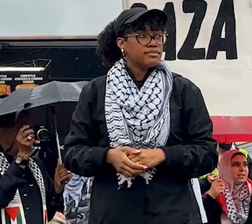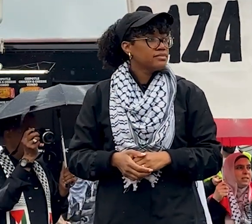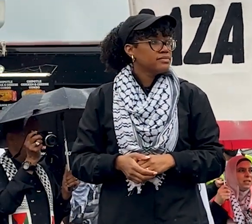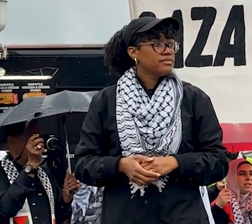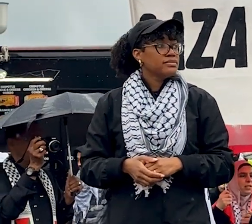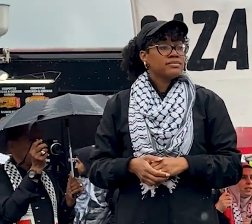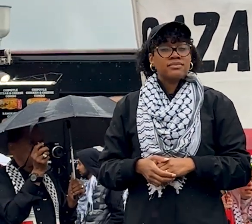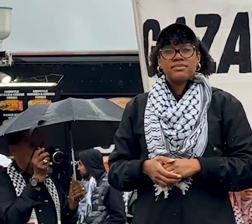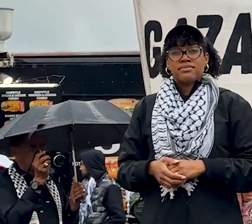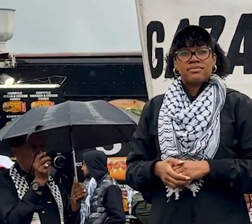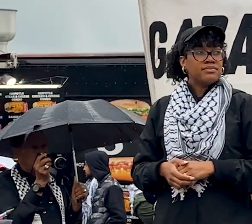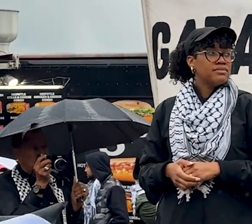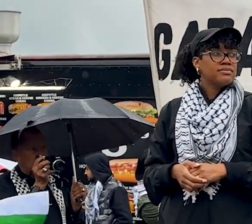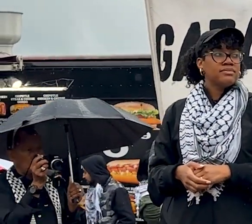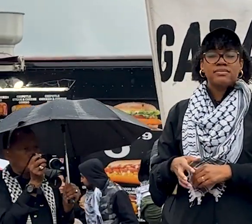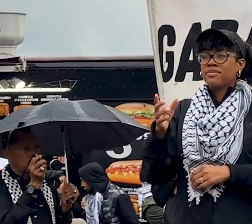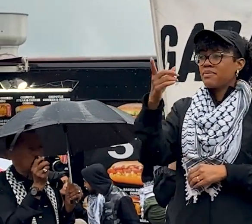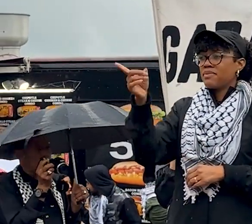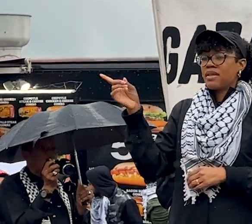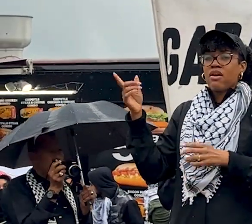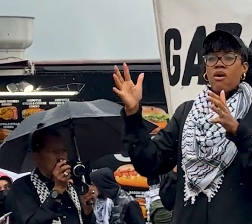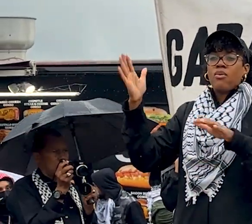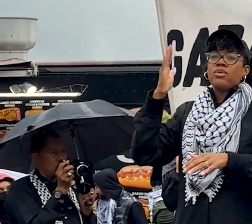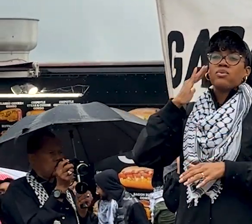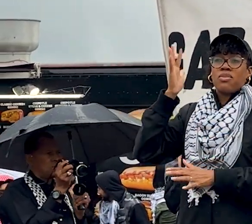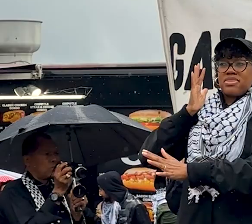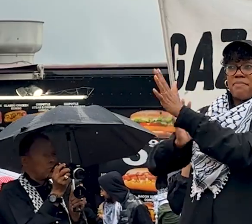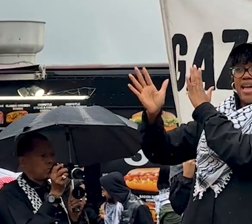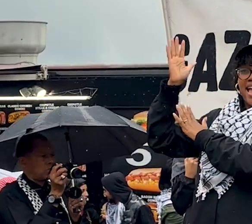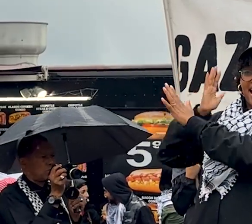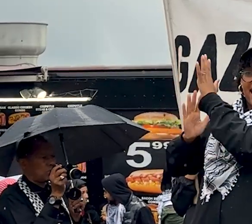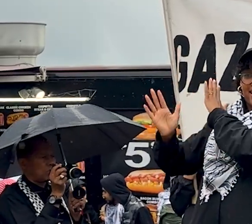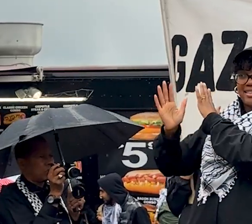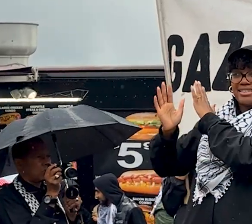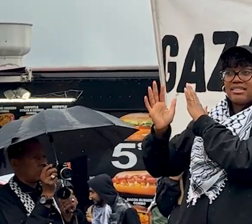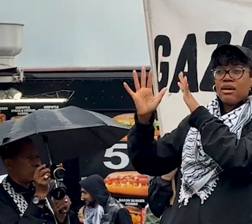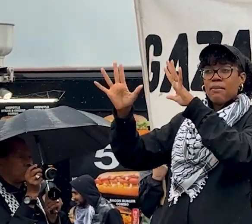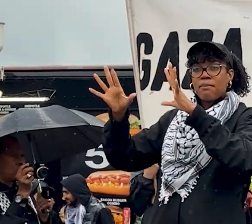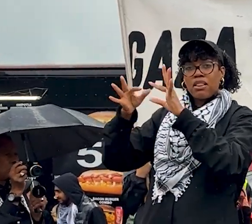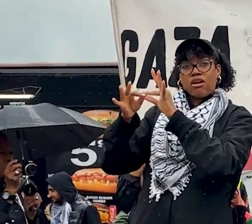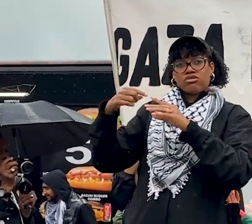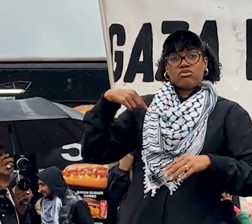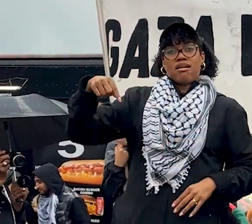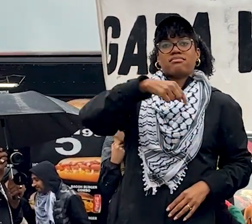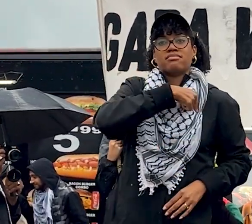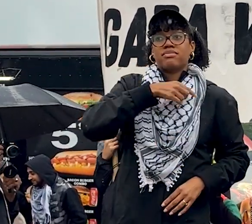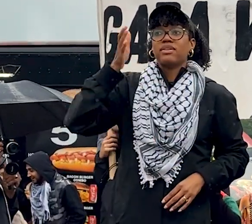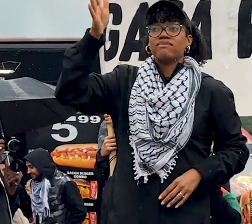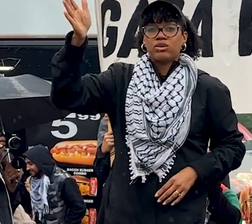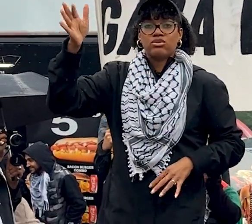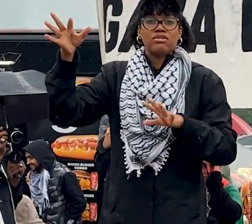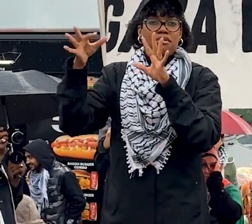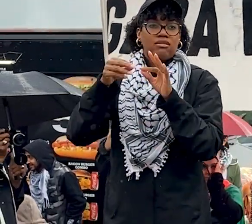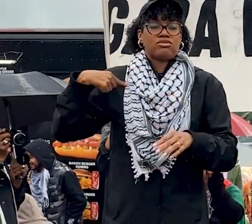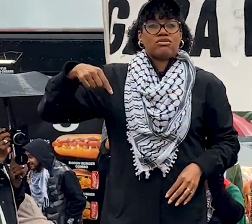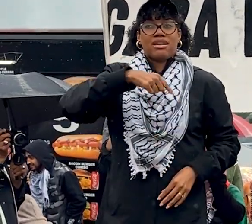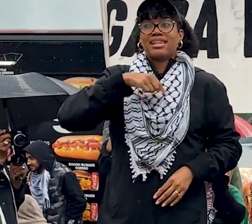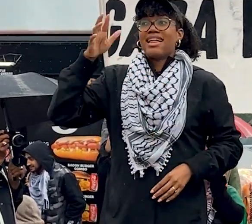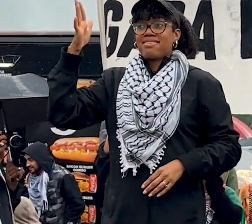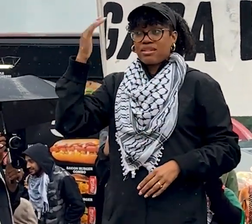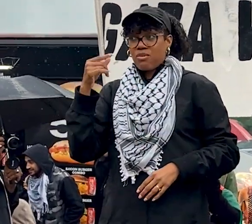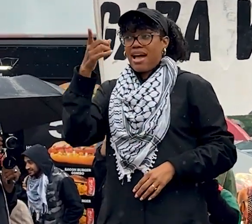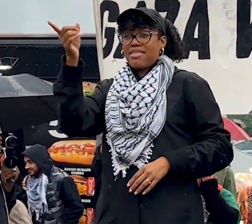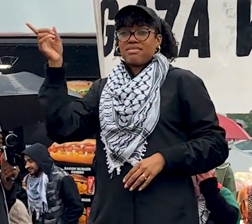They know that the past may have belonged to them. They know that the future belongs to us. That's why they're trying to intimidate